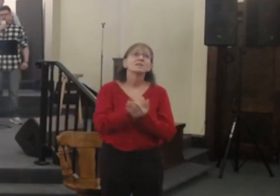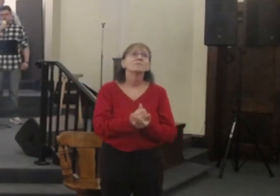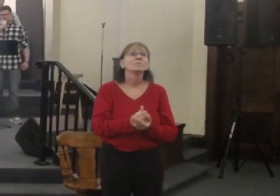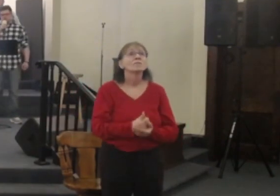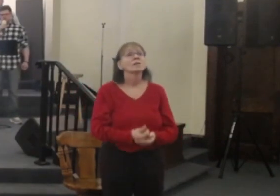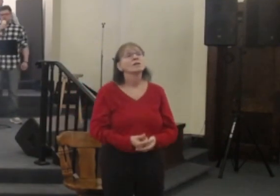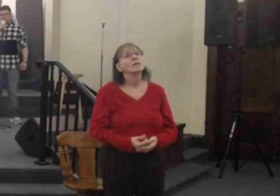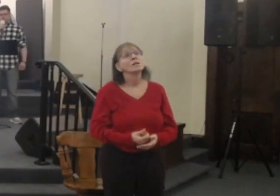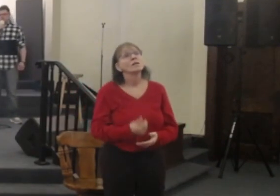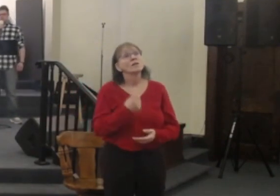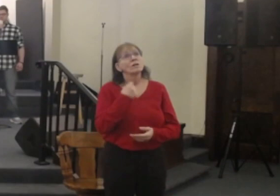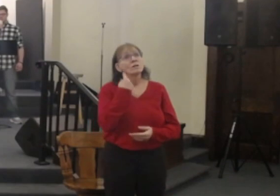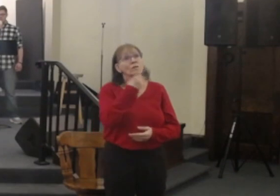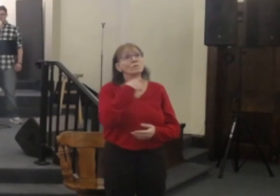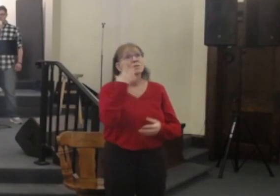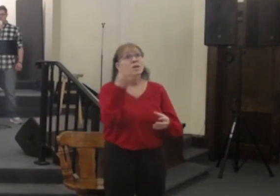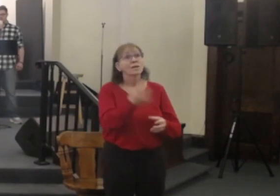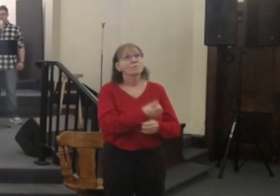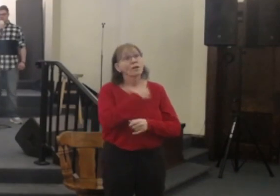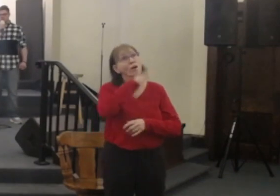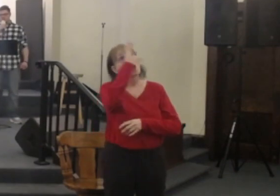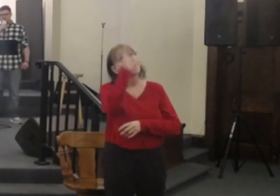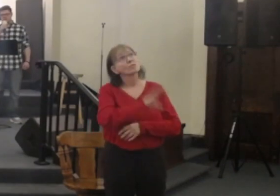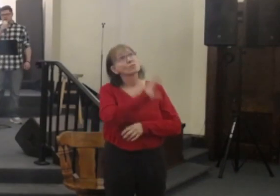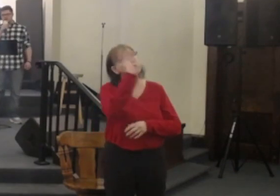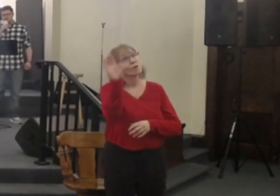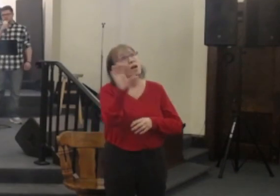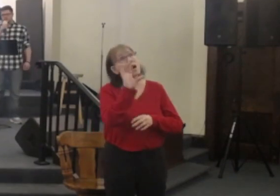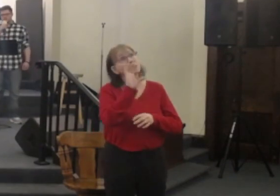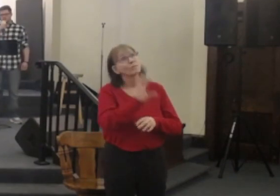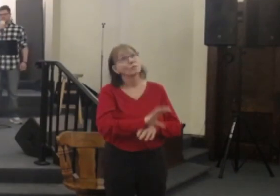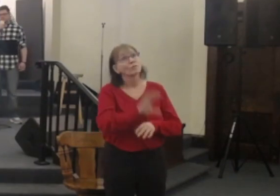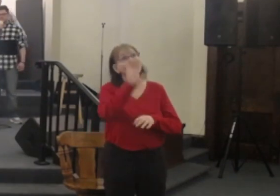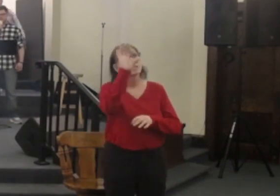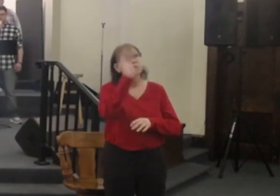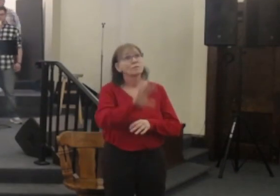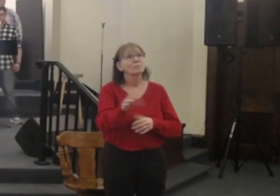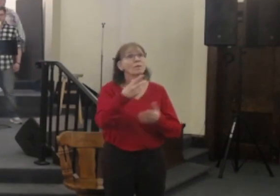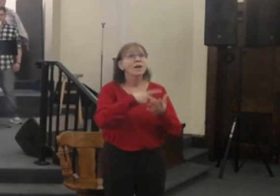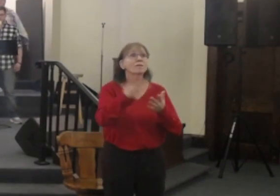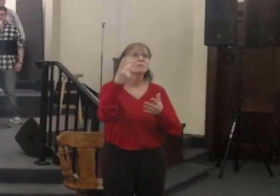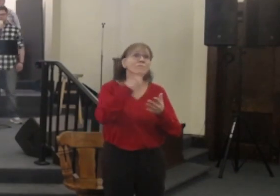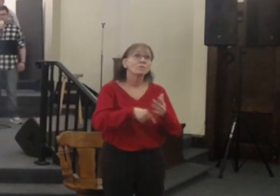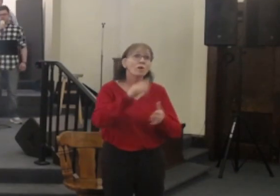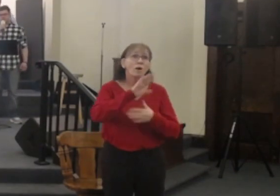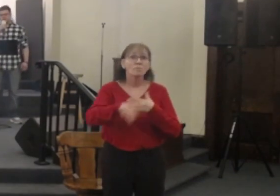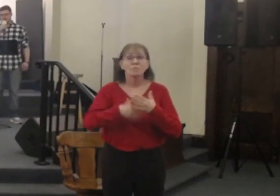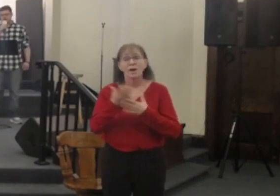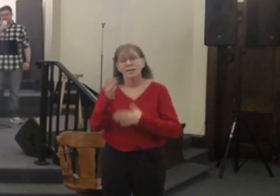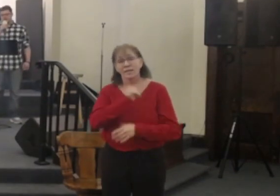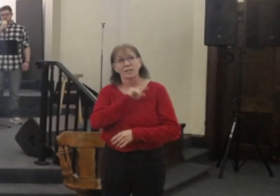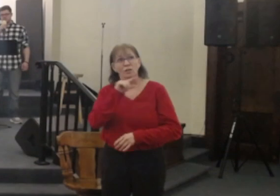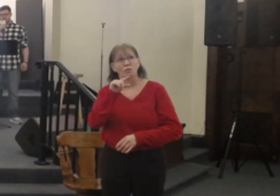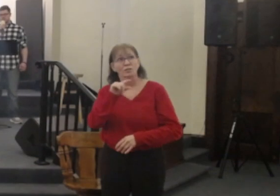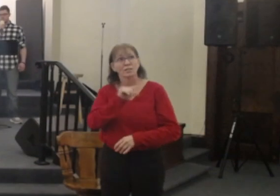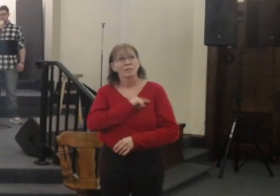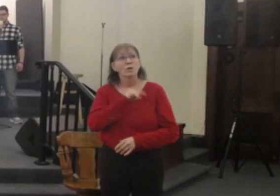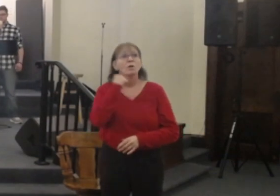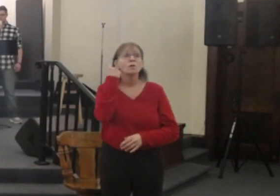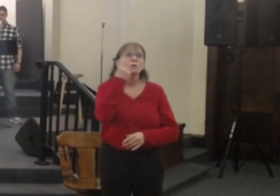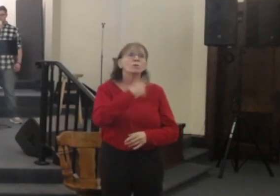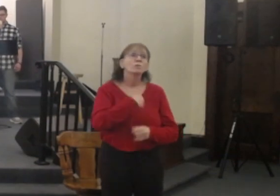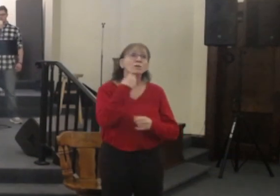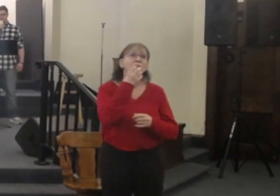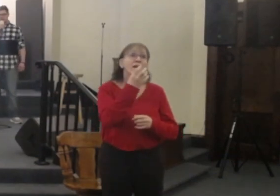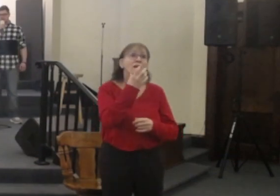Amen. Who will take my cross to Calvary? Pay the price for all my guilty.